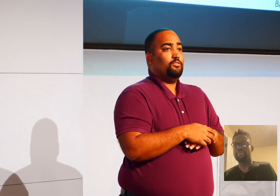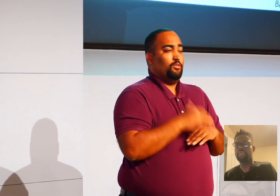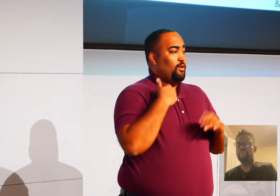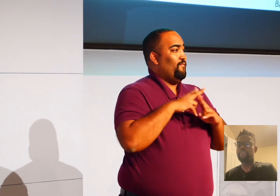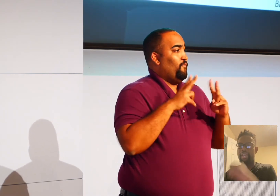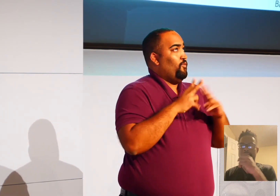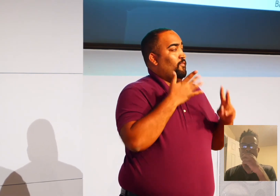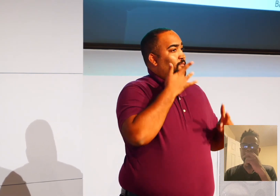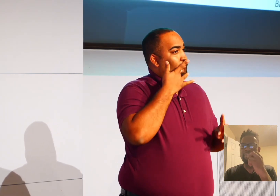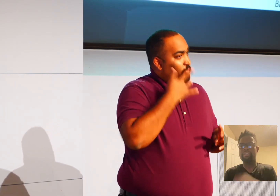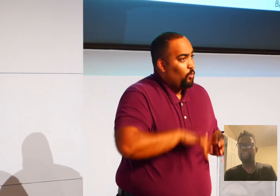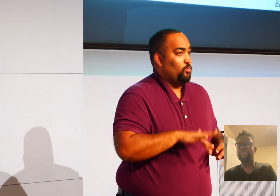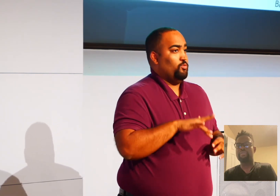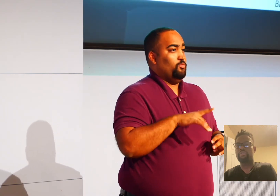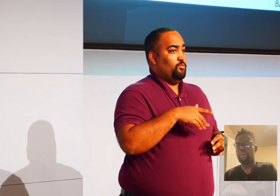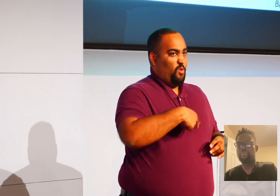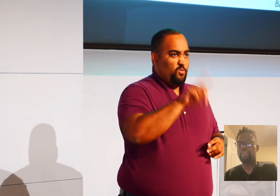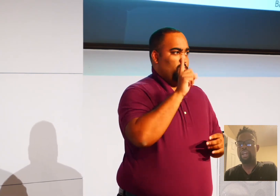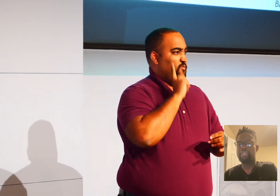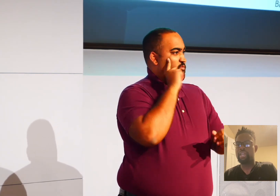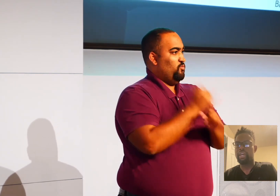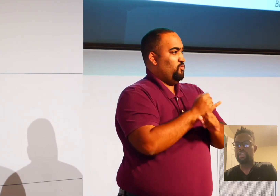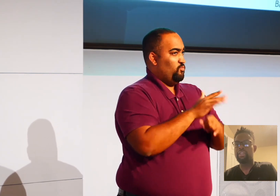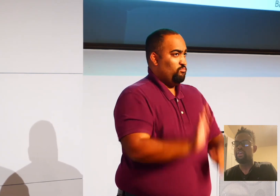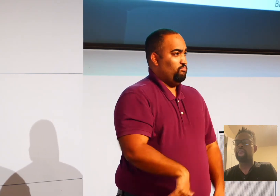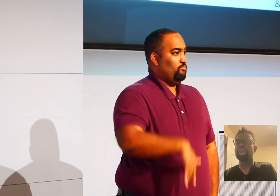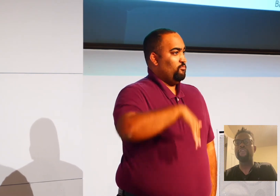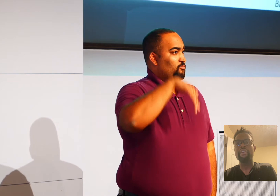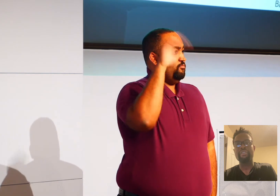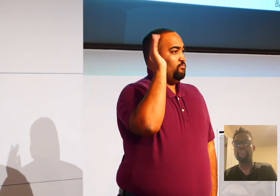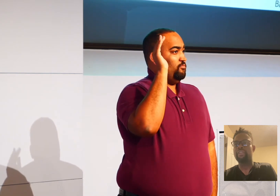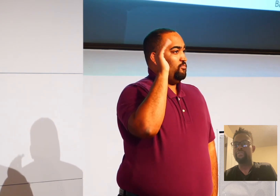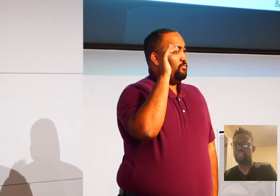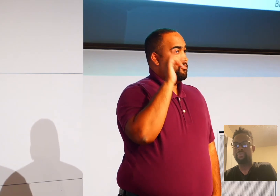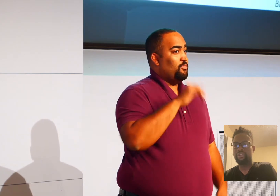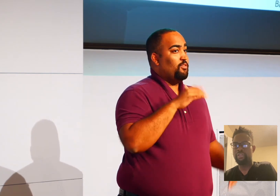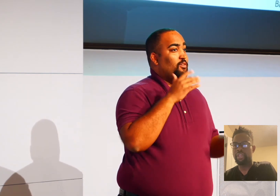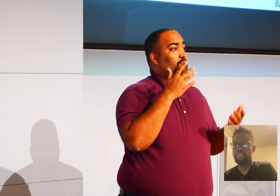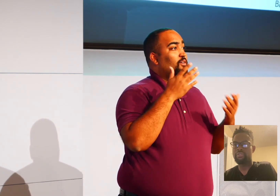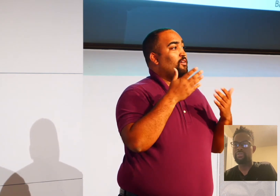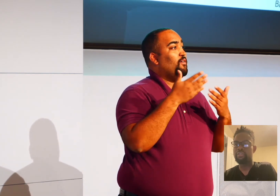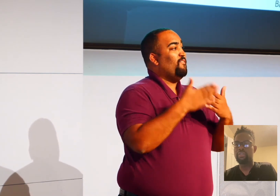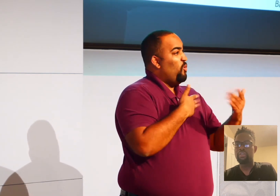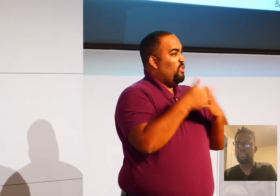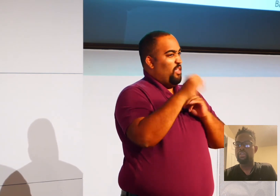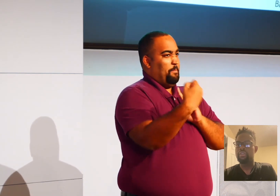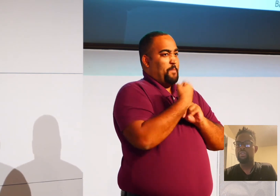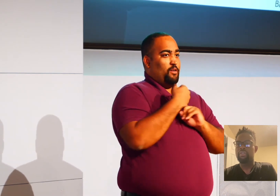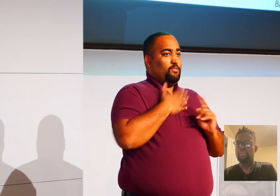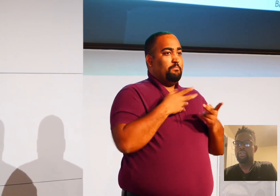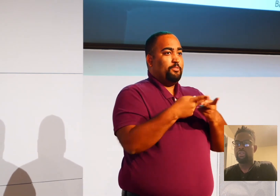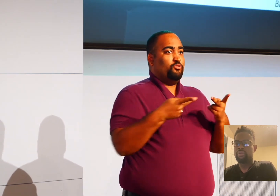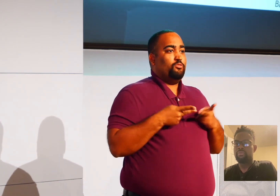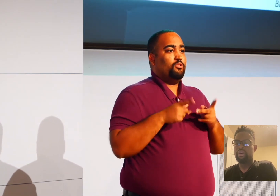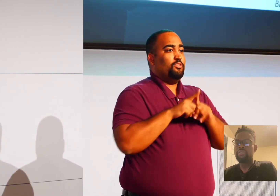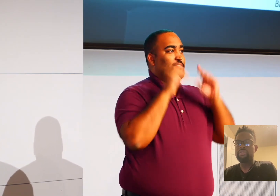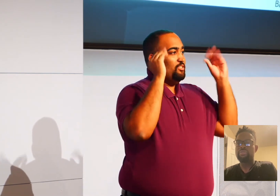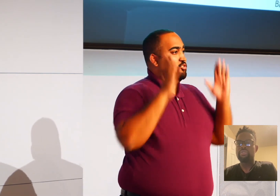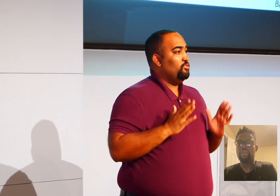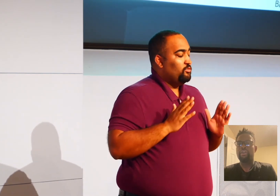went ahead and sent me to the deaf school where I would learn how to sign. And I'm very thankful I was able to go to that school. But other students aren't granted